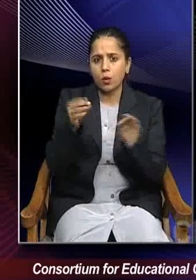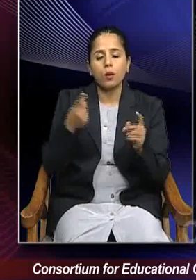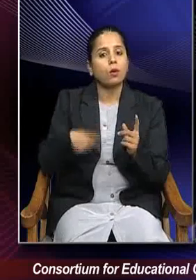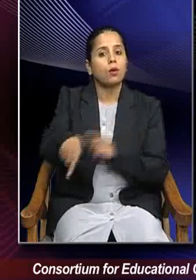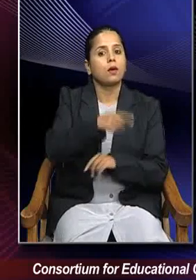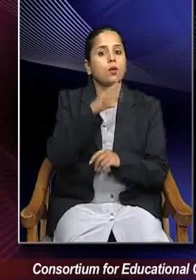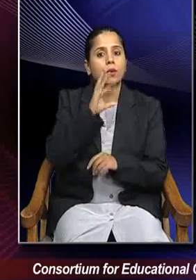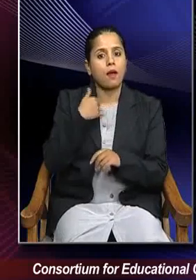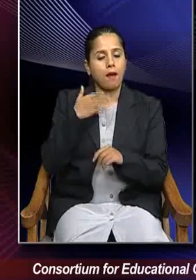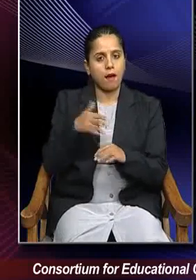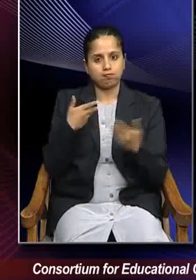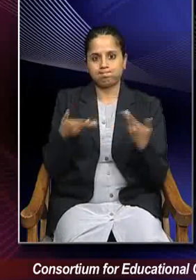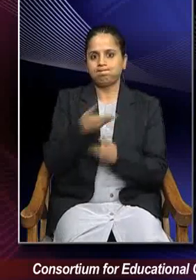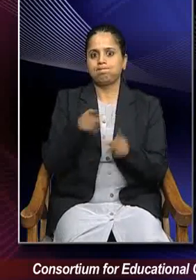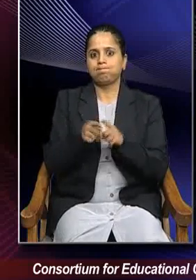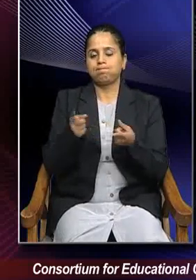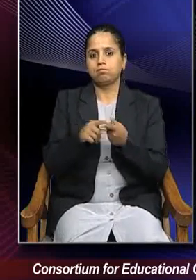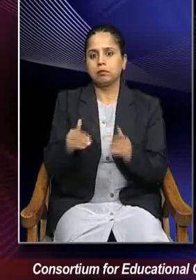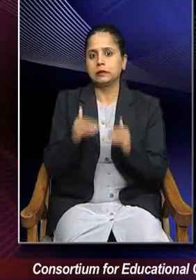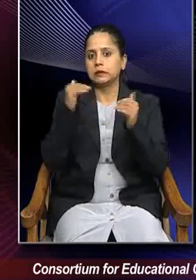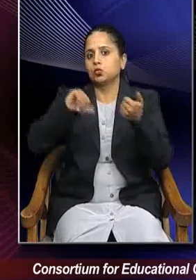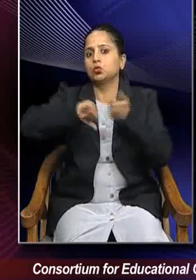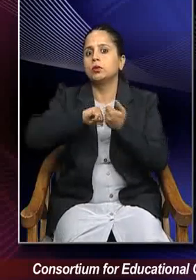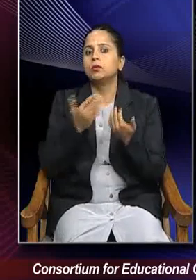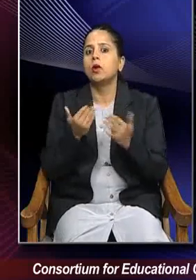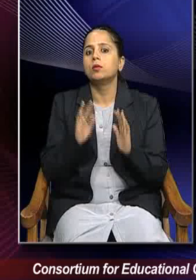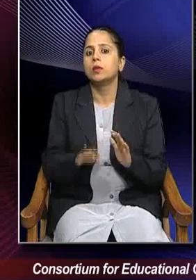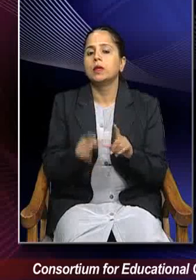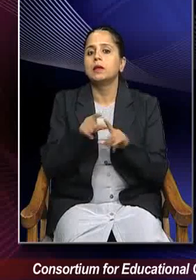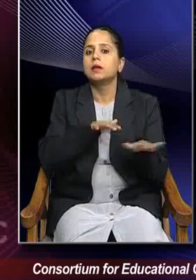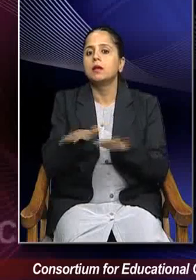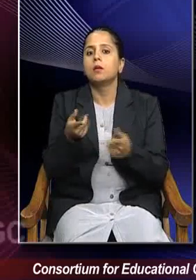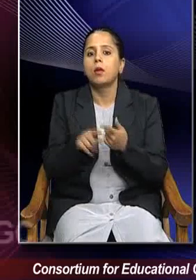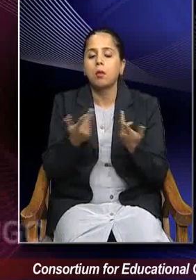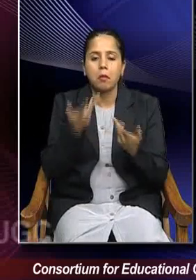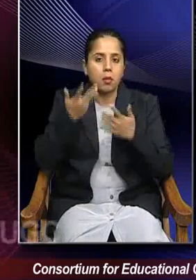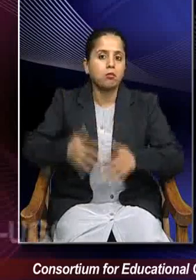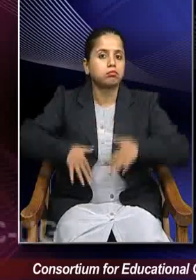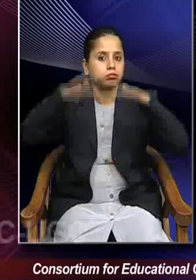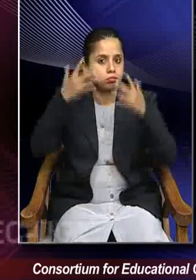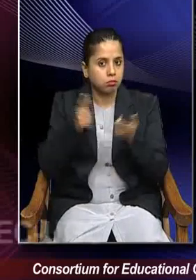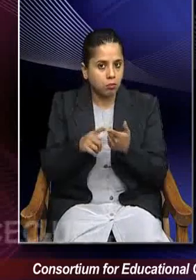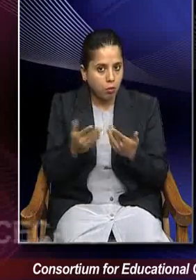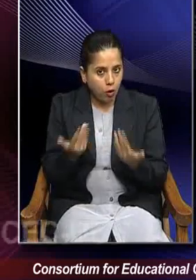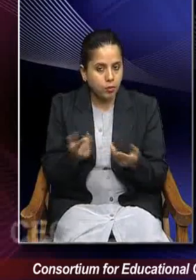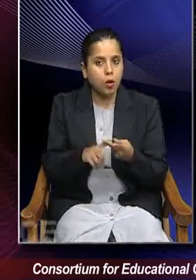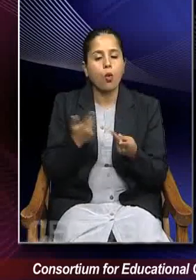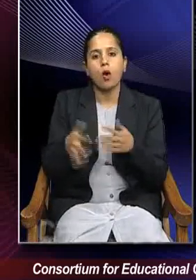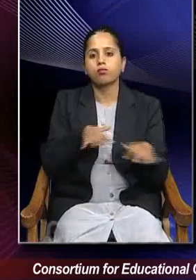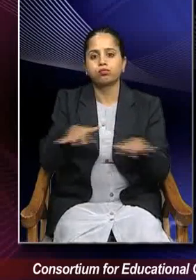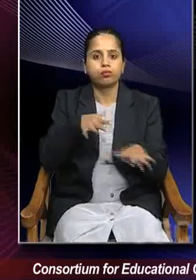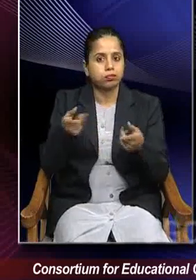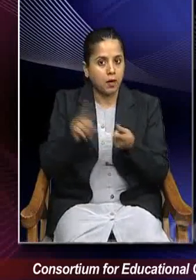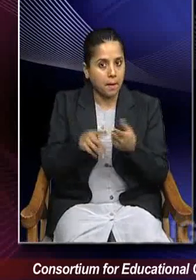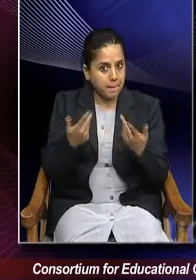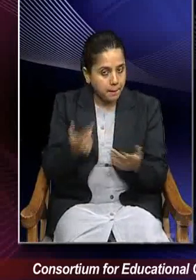basically putting ourselves at an advanced risk of disaster, maybe because of floods or maybe because of earthquake.